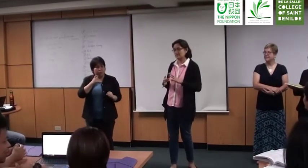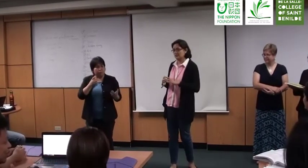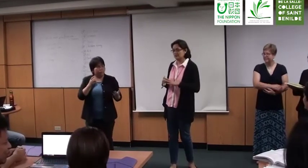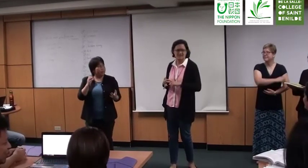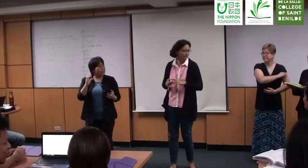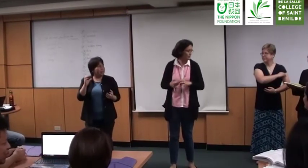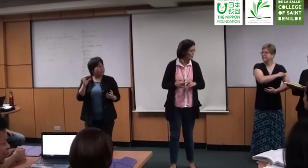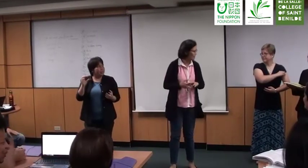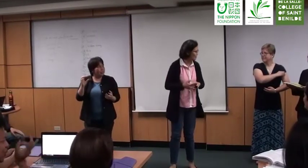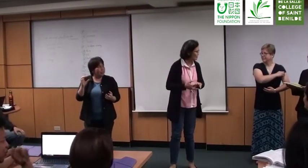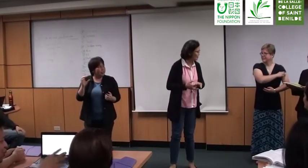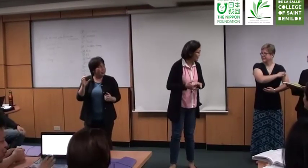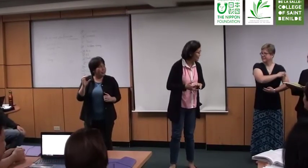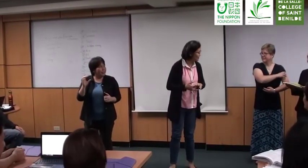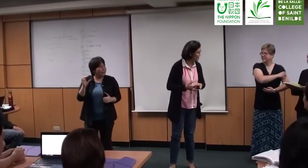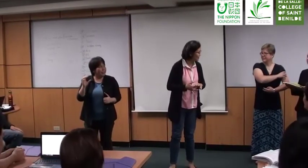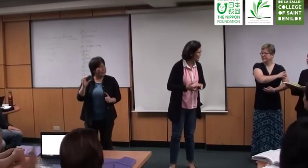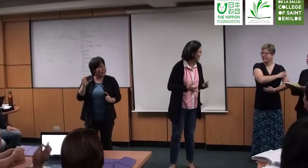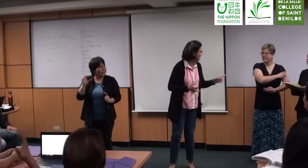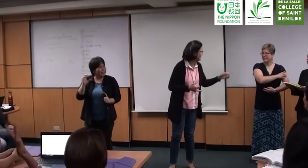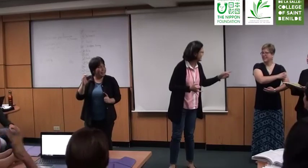Kurtz.